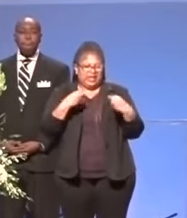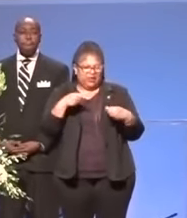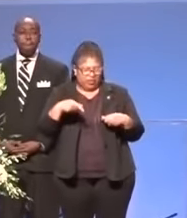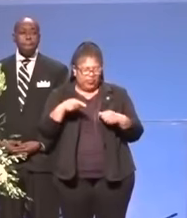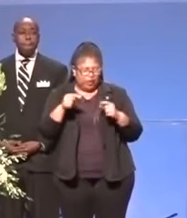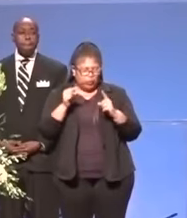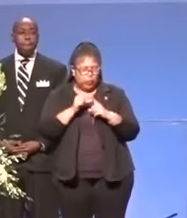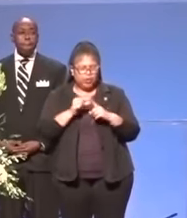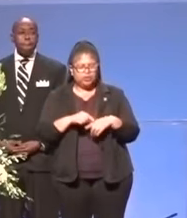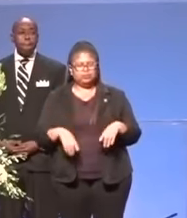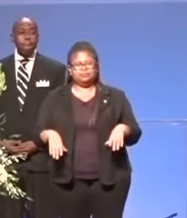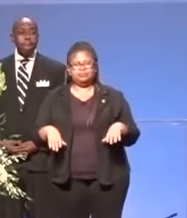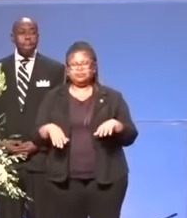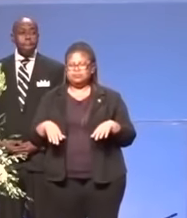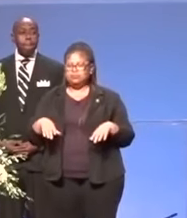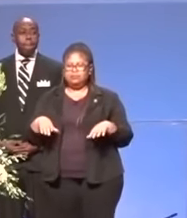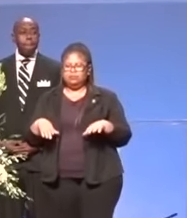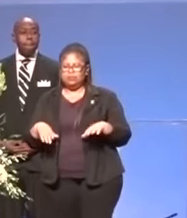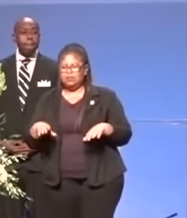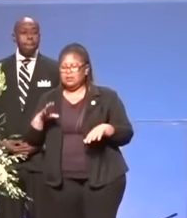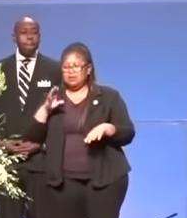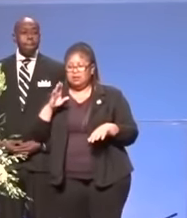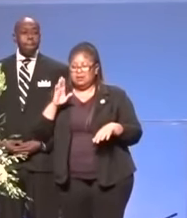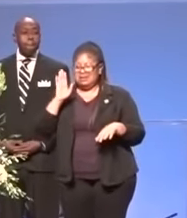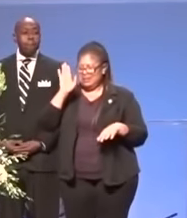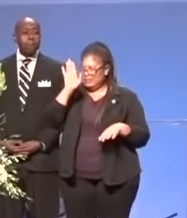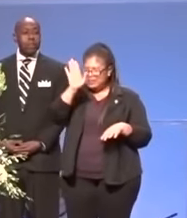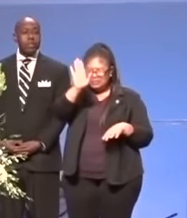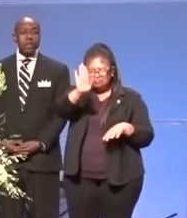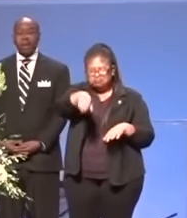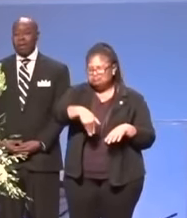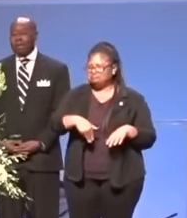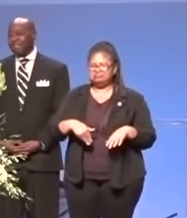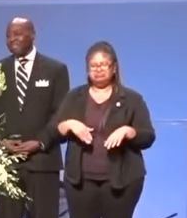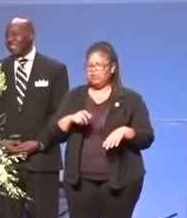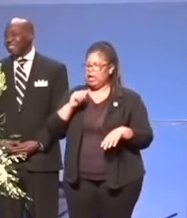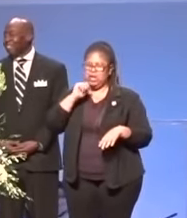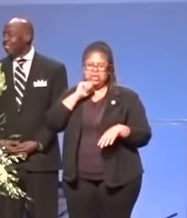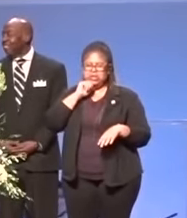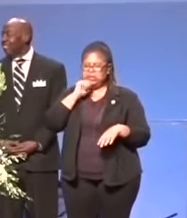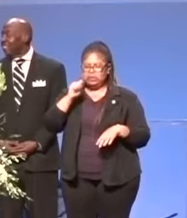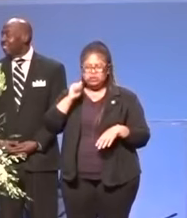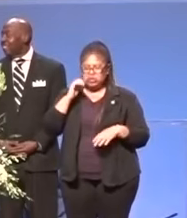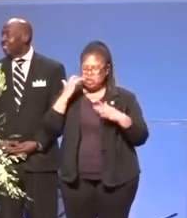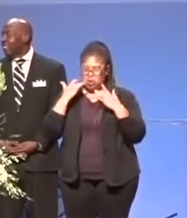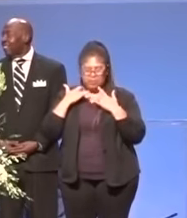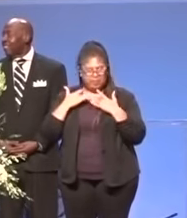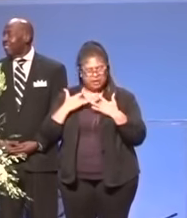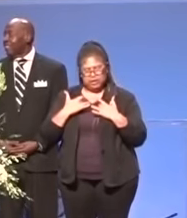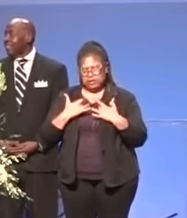words. Be not dismayed.